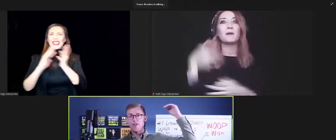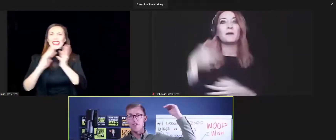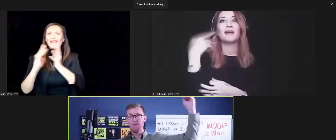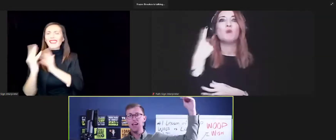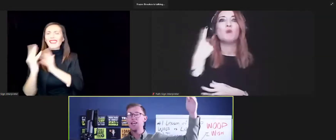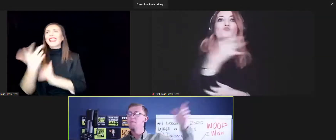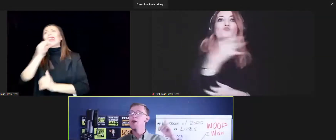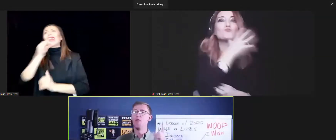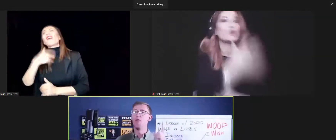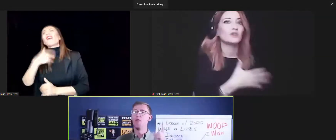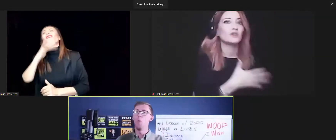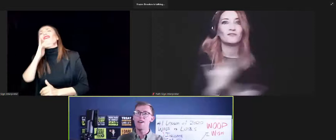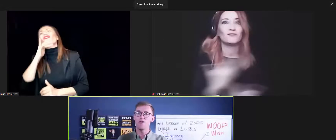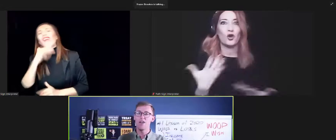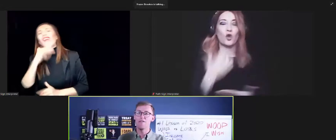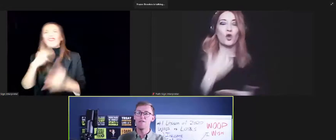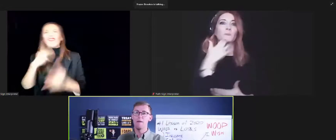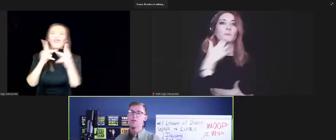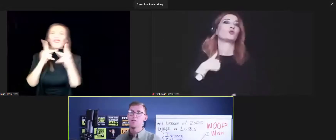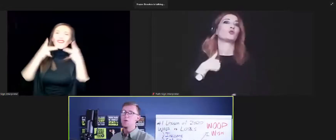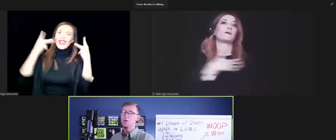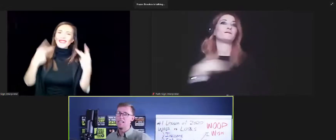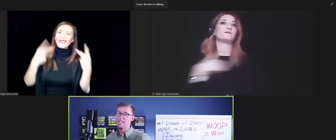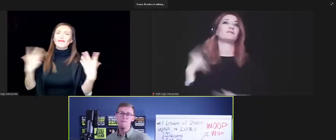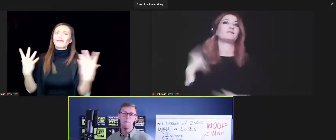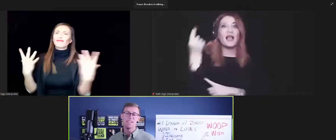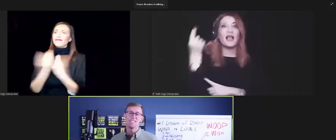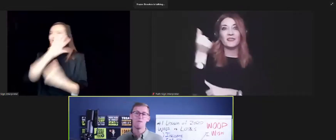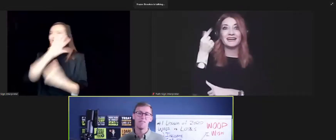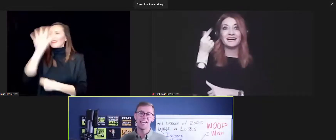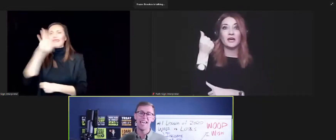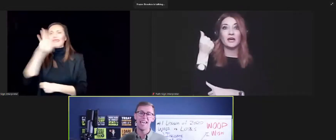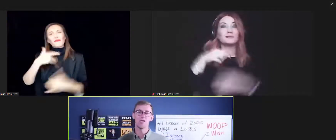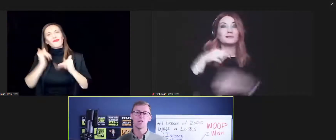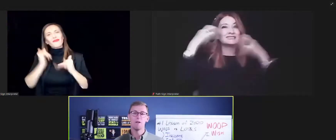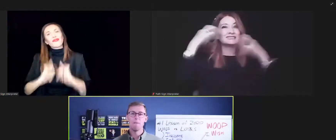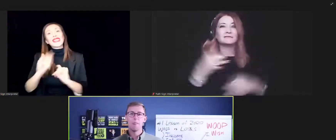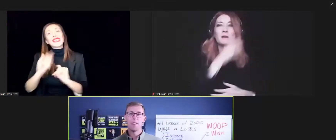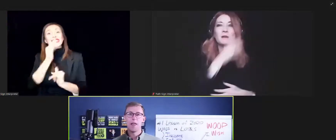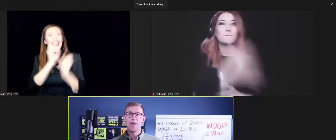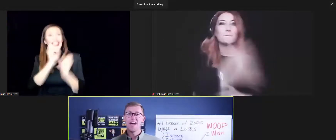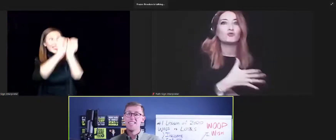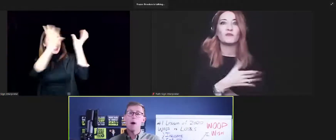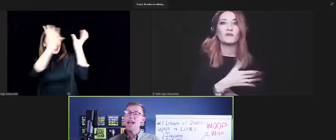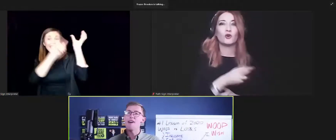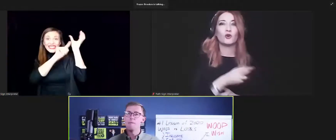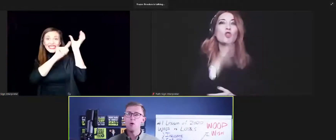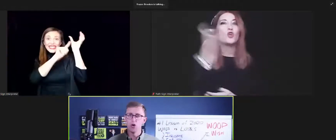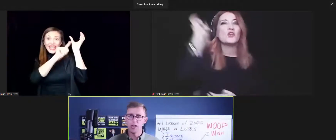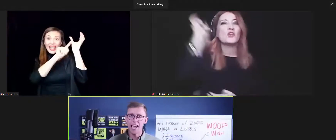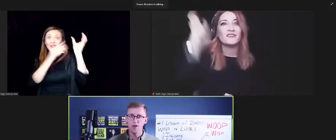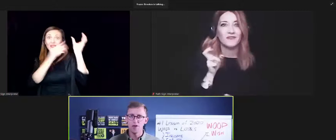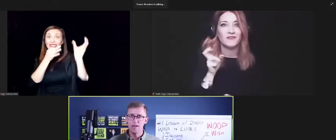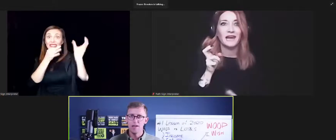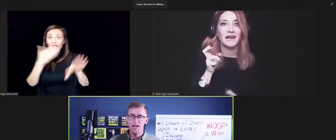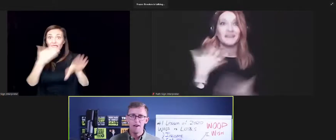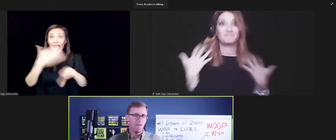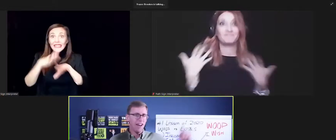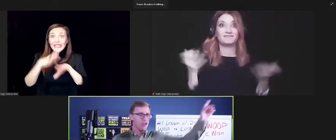financial freedom. The wish is for them to live their best life with their kids. Now we have emotional